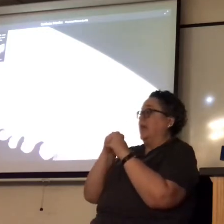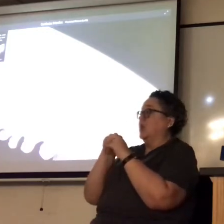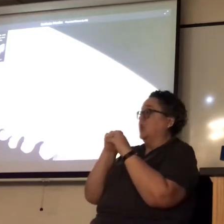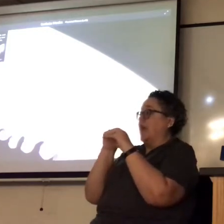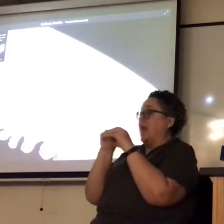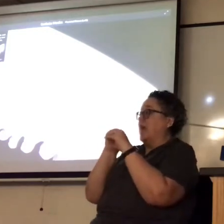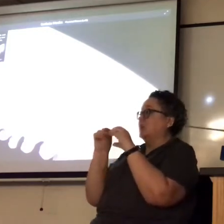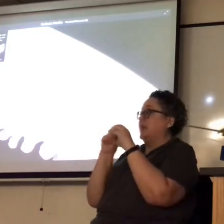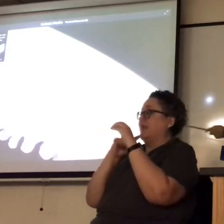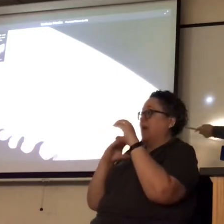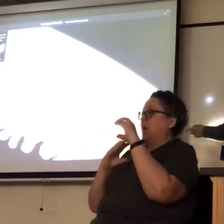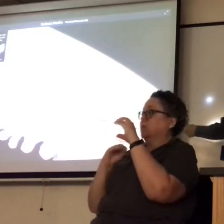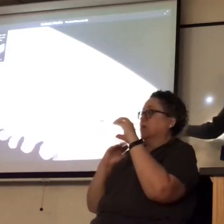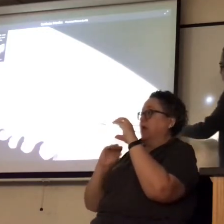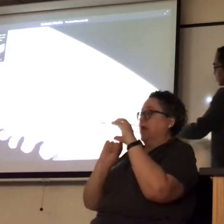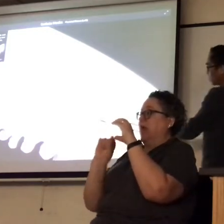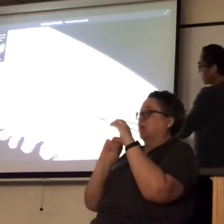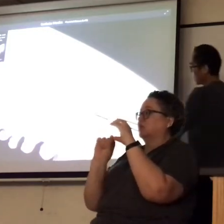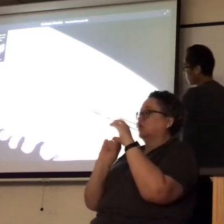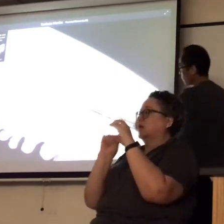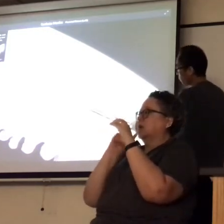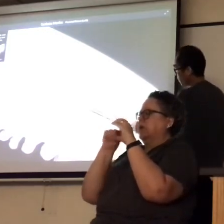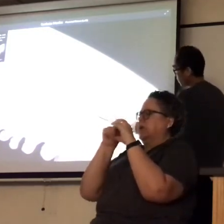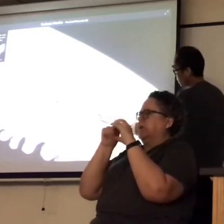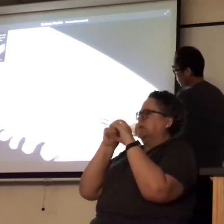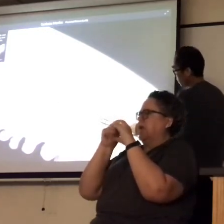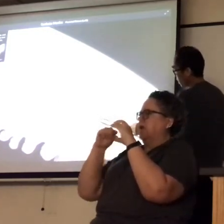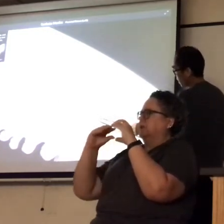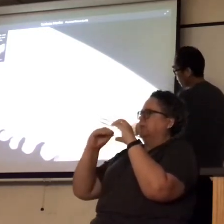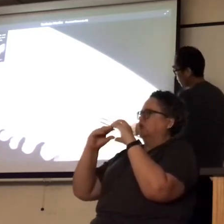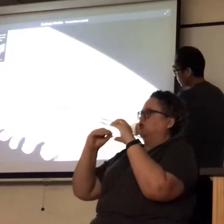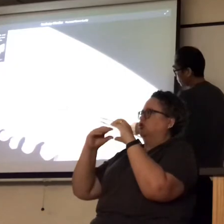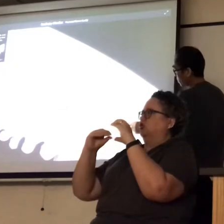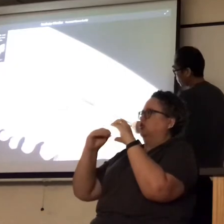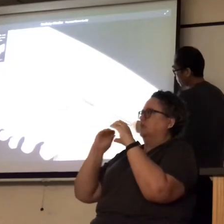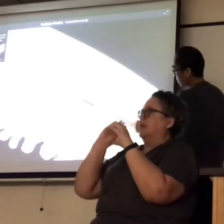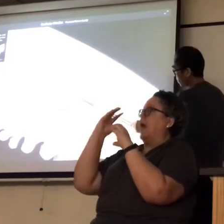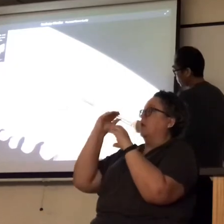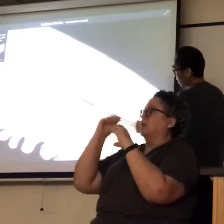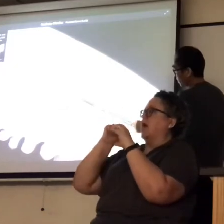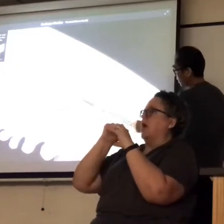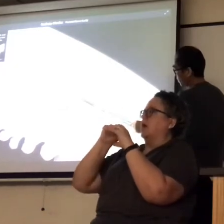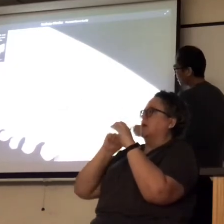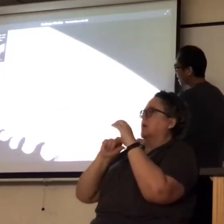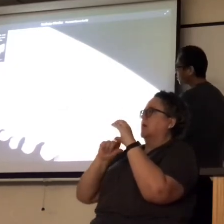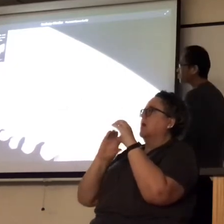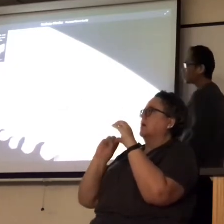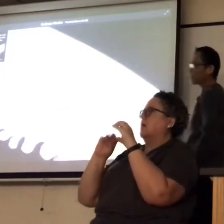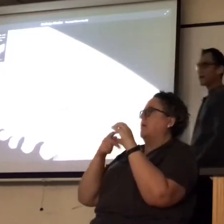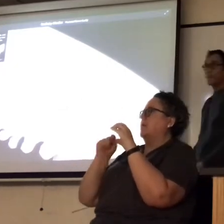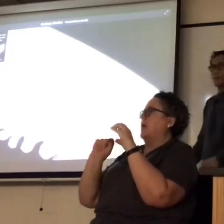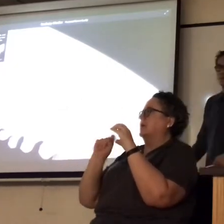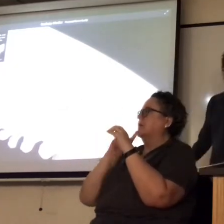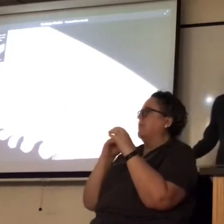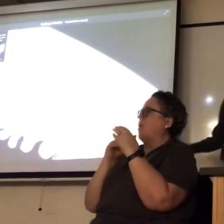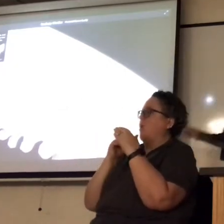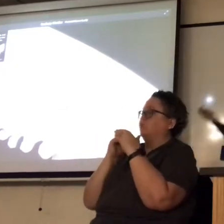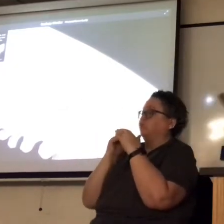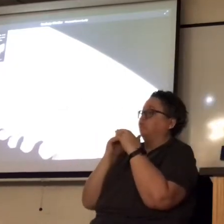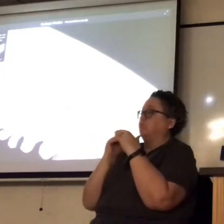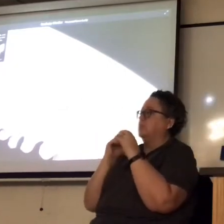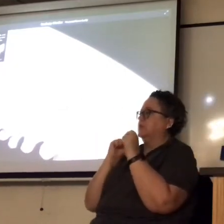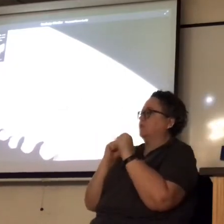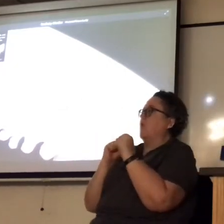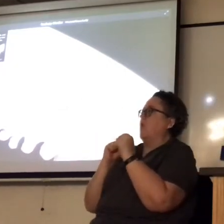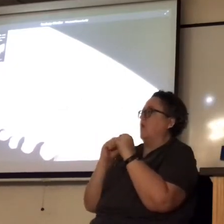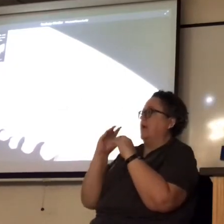more like dense looking. Spongy bone, compact bone. Compact, but that's what you're looking at in that picture.